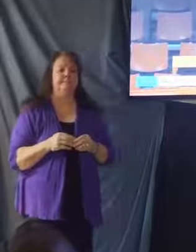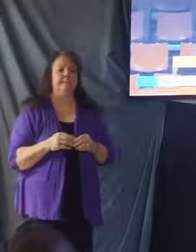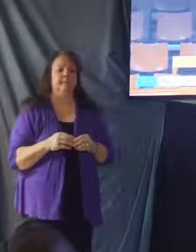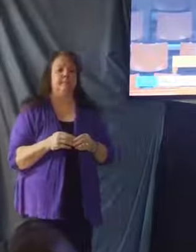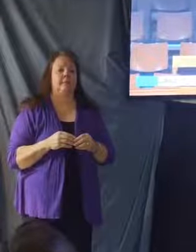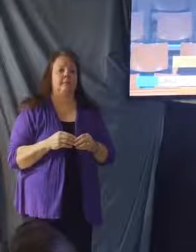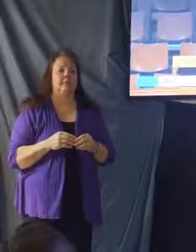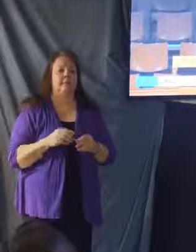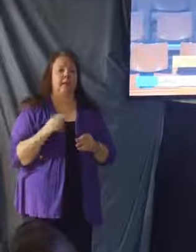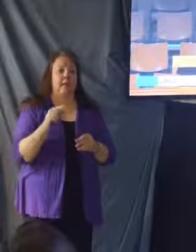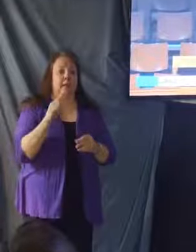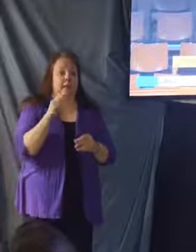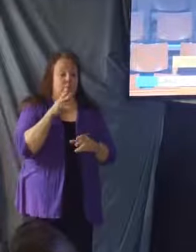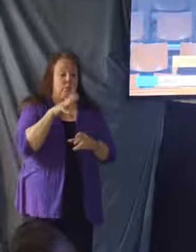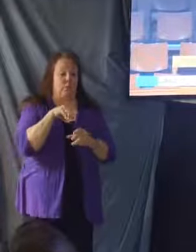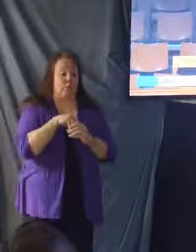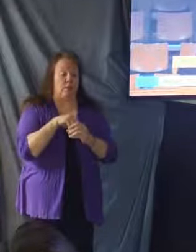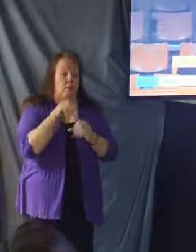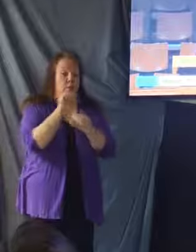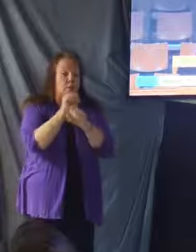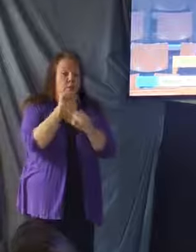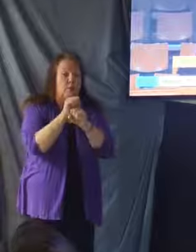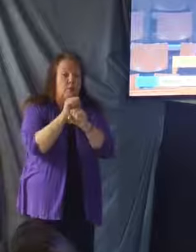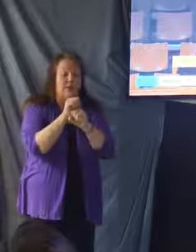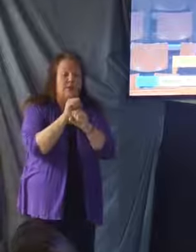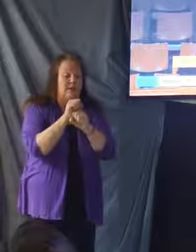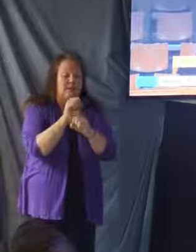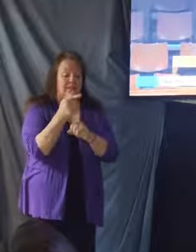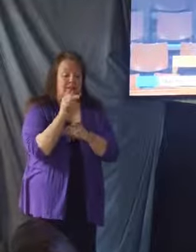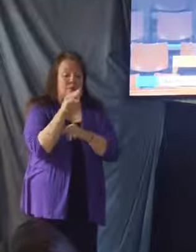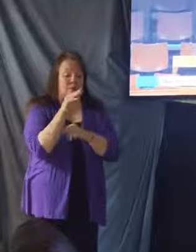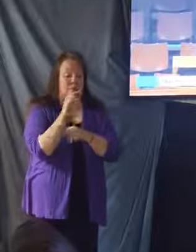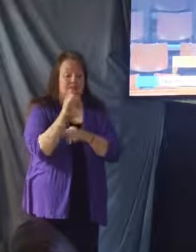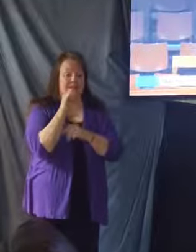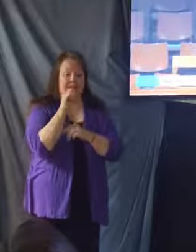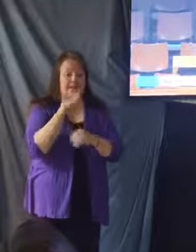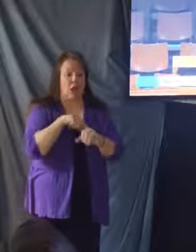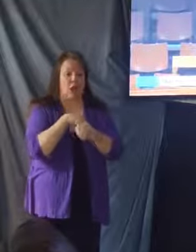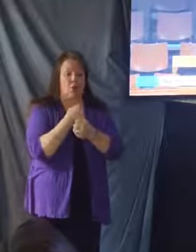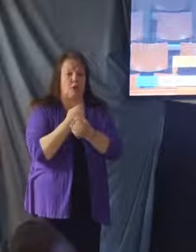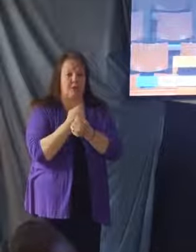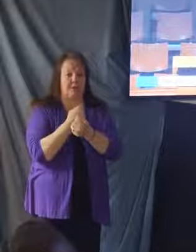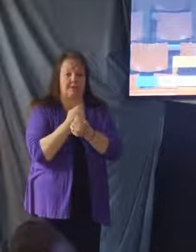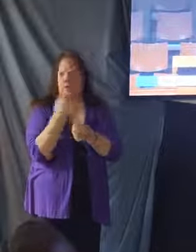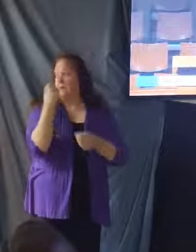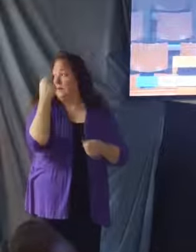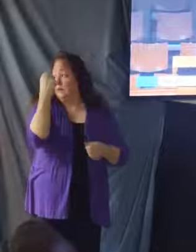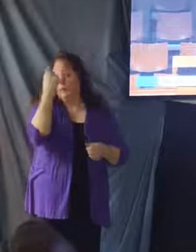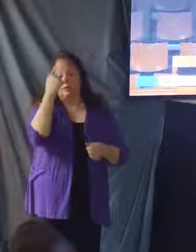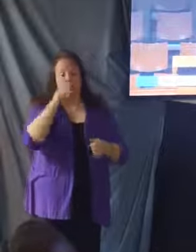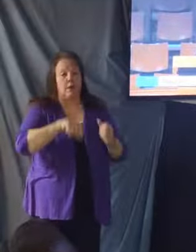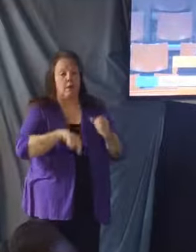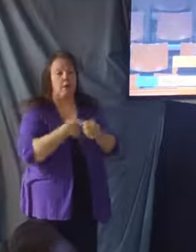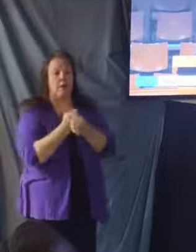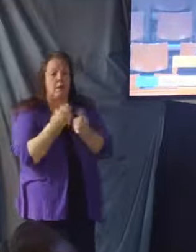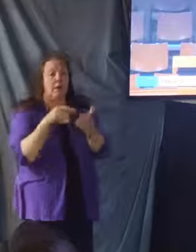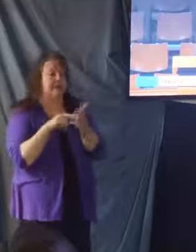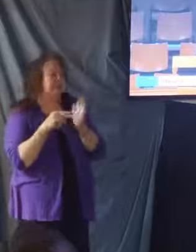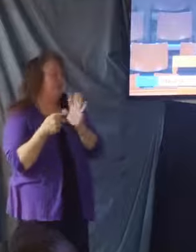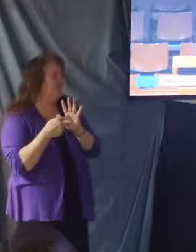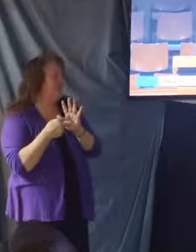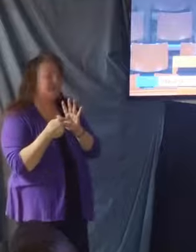if you would include works, then grace wouldn't be grace. So we have to understand what grace is.